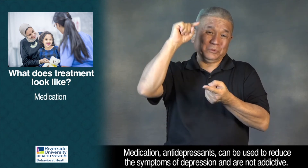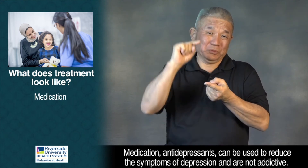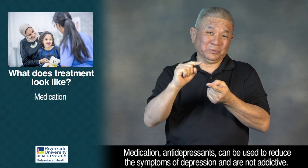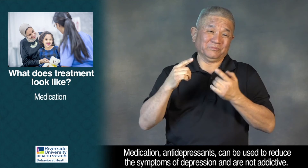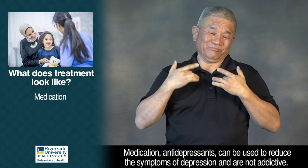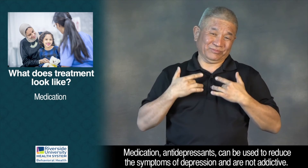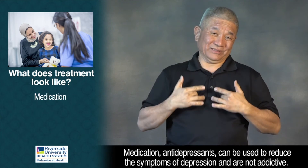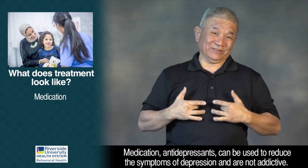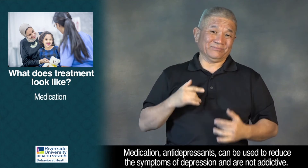addictive.